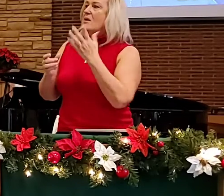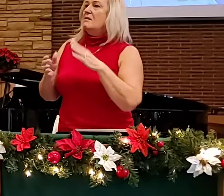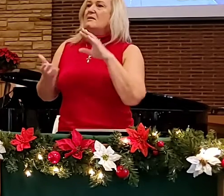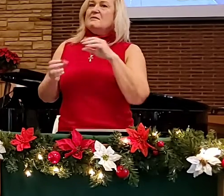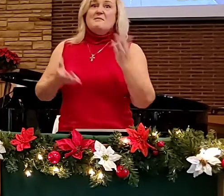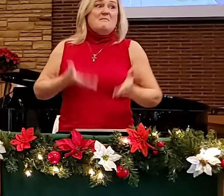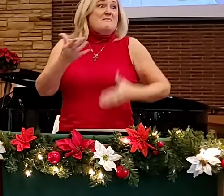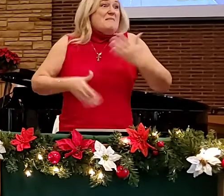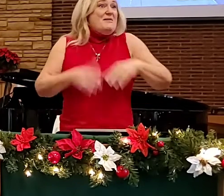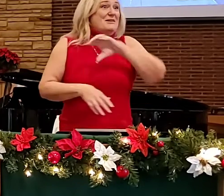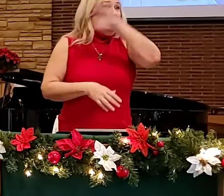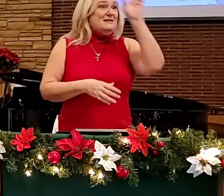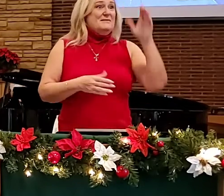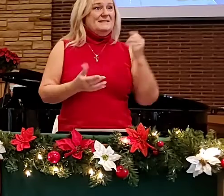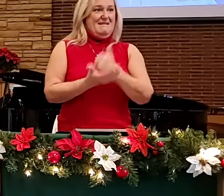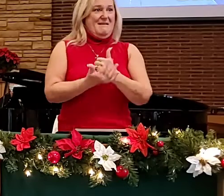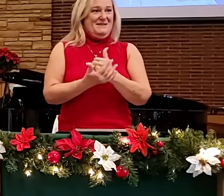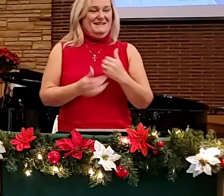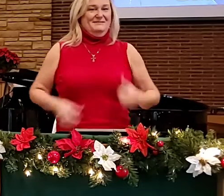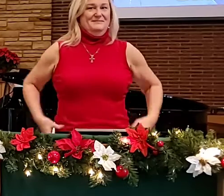Christmas and Amen.